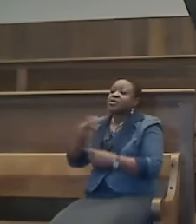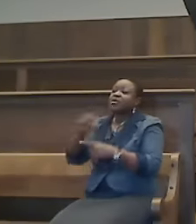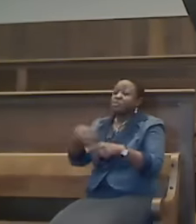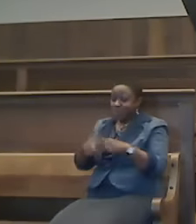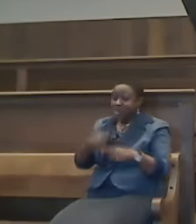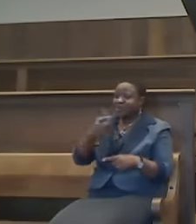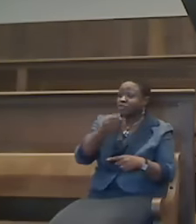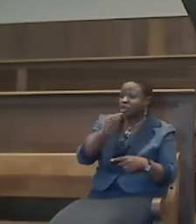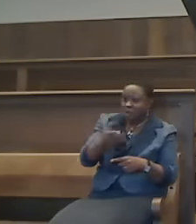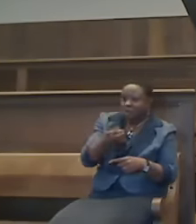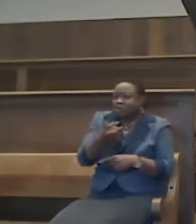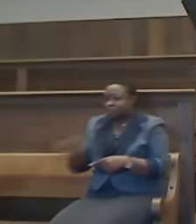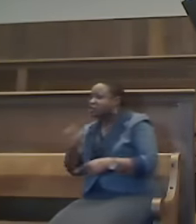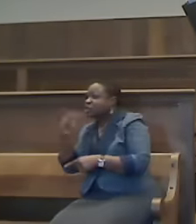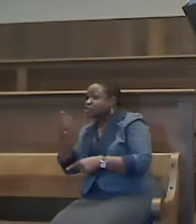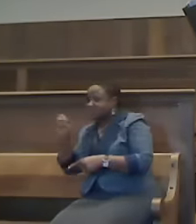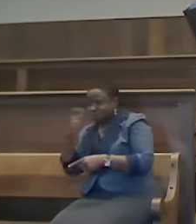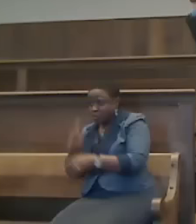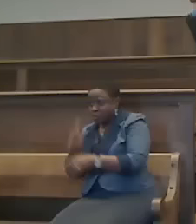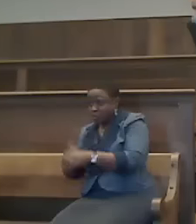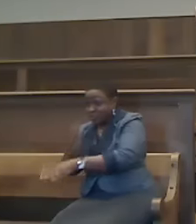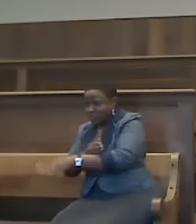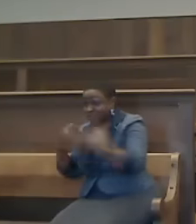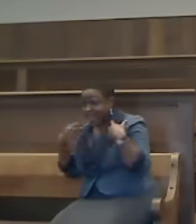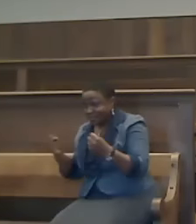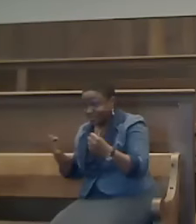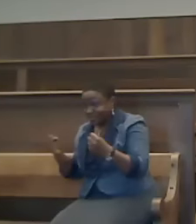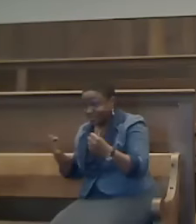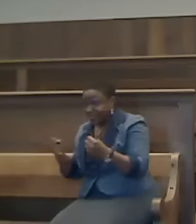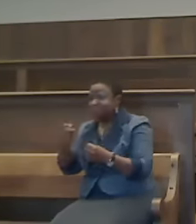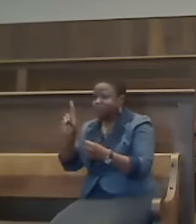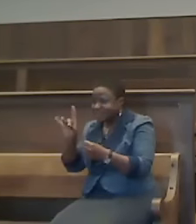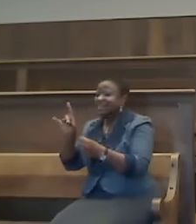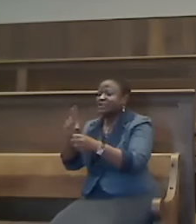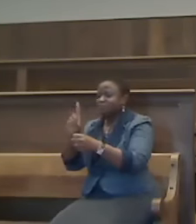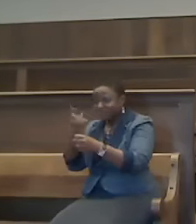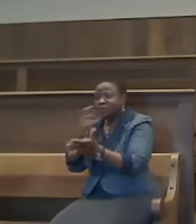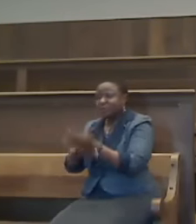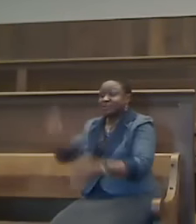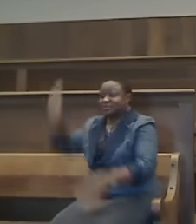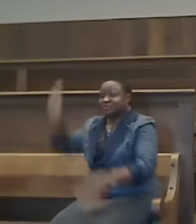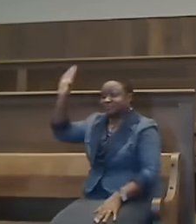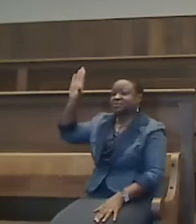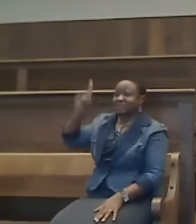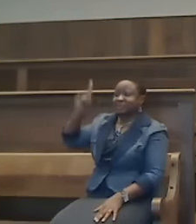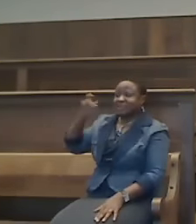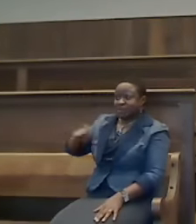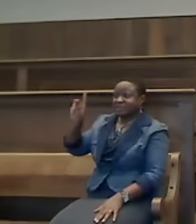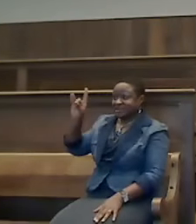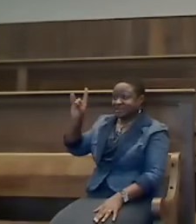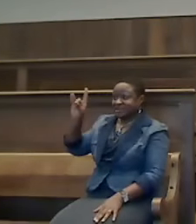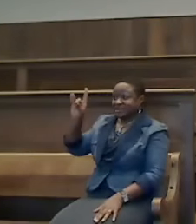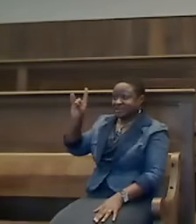you switched to a non-GMO diet? Put your hands down if you did not notice an improvement in your health. Okay? So